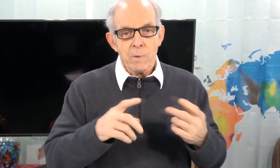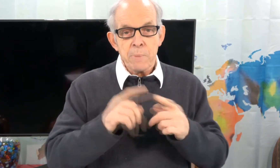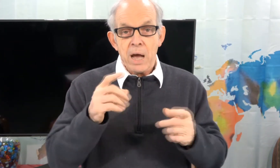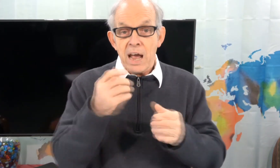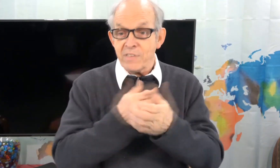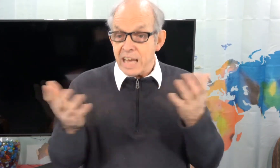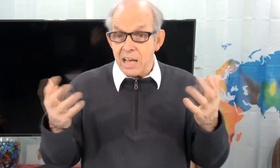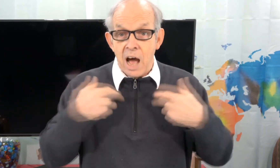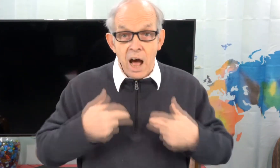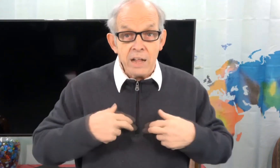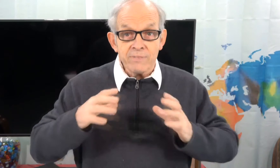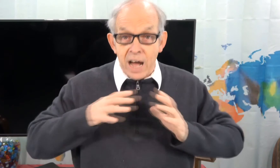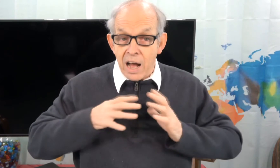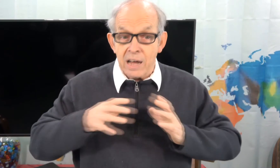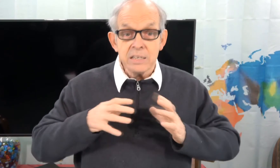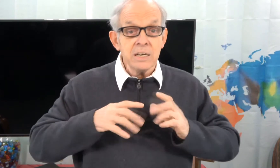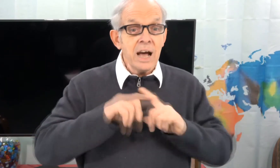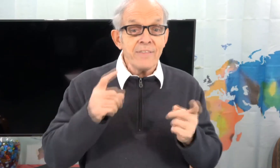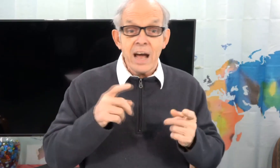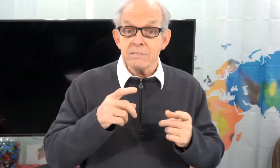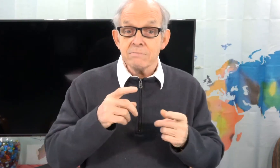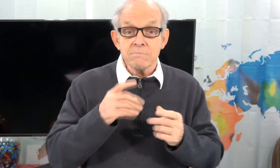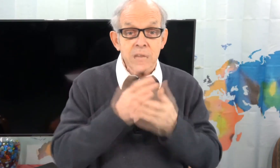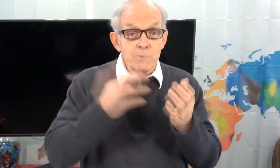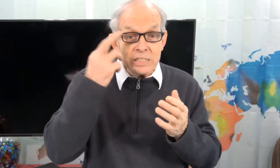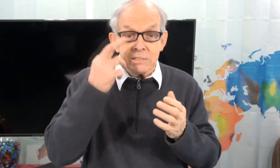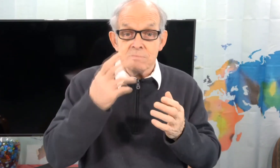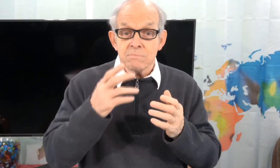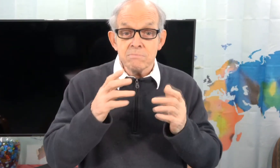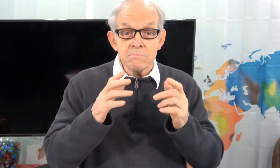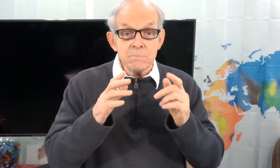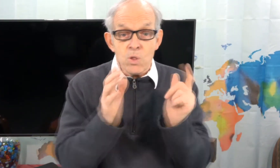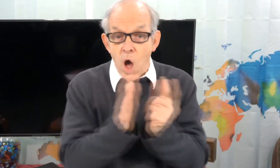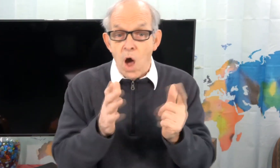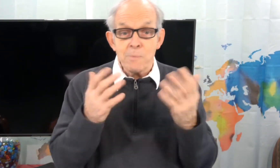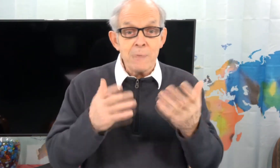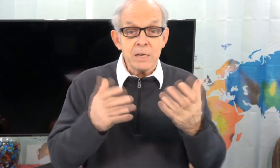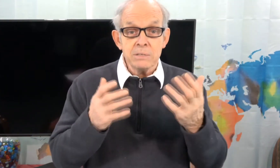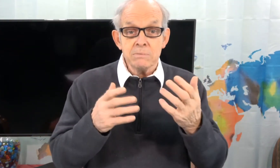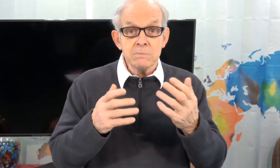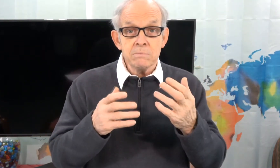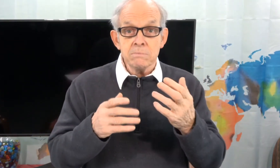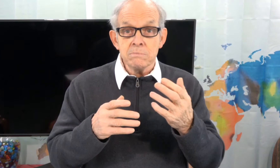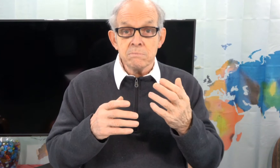But everything hard by another time reason, law maybe.